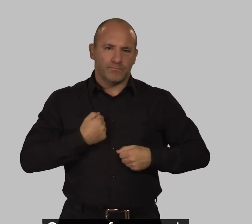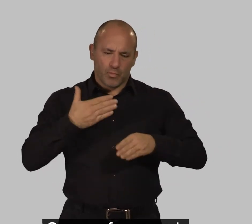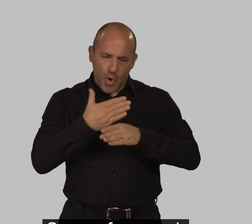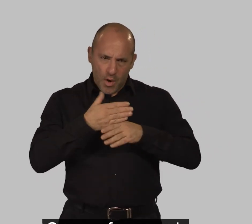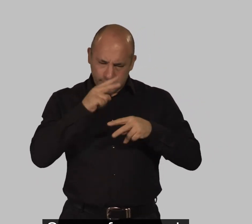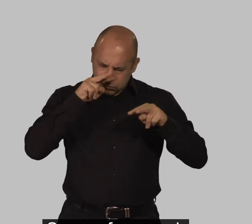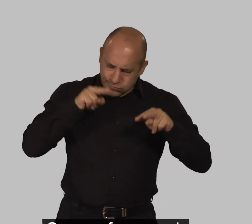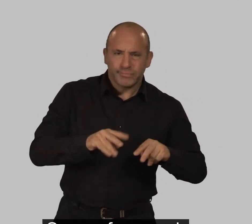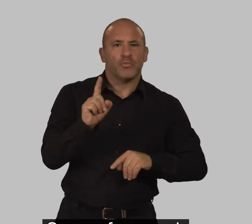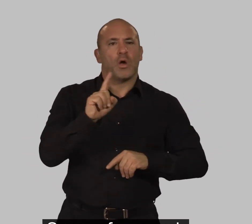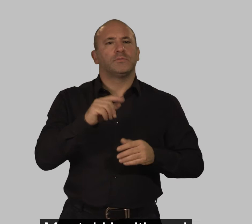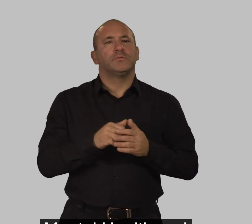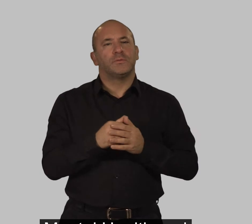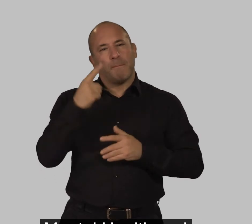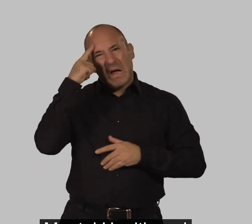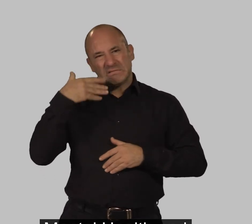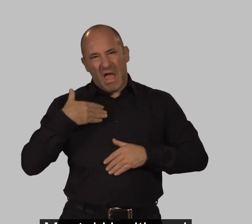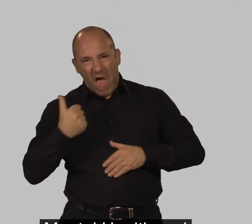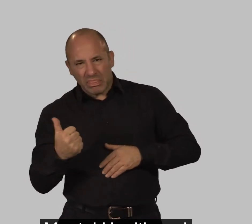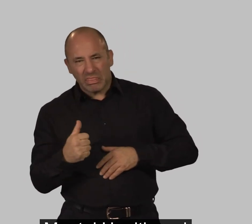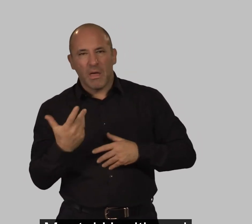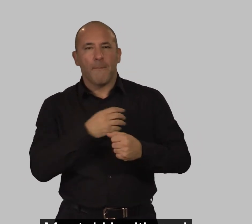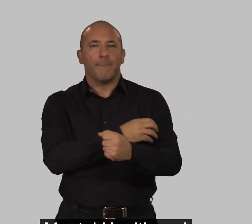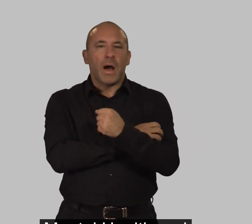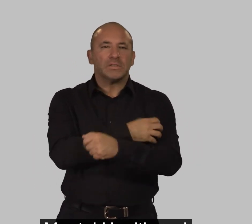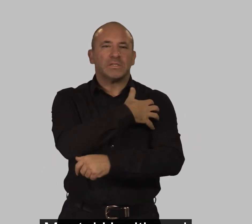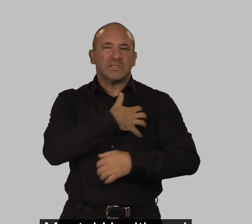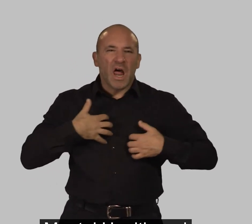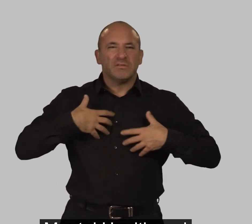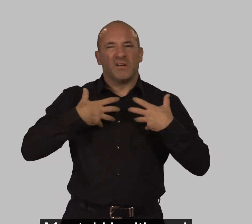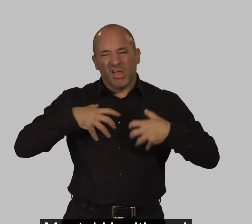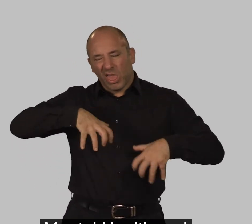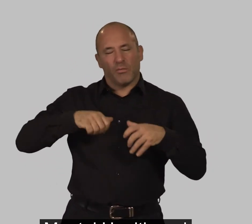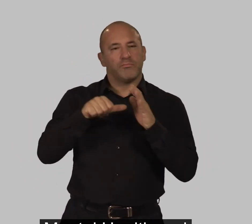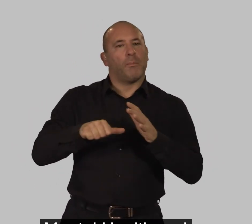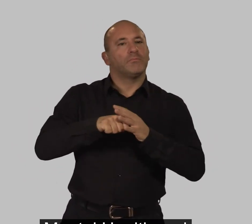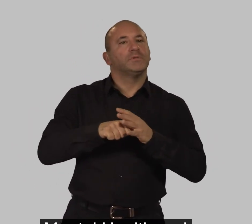Some of our work will be focusing on mental health and musculoskeletal conditions.